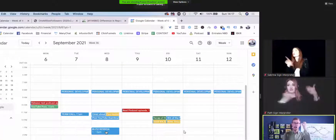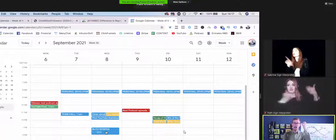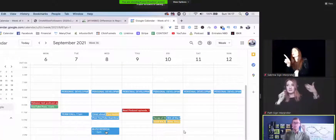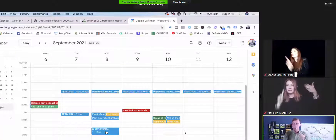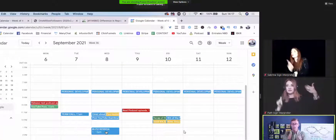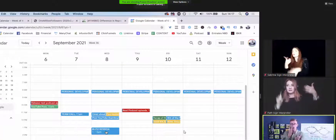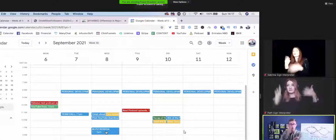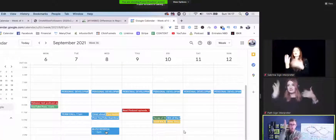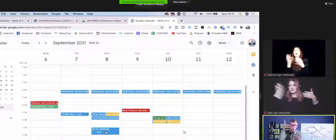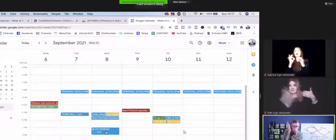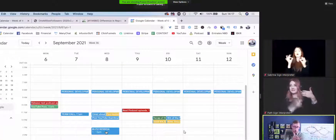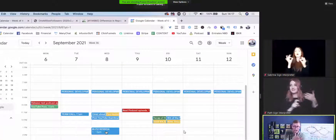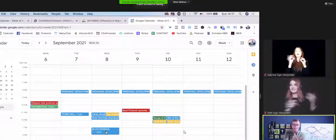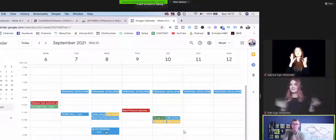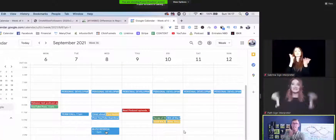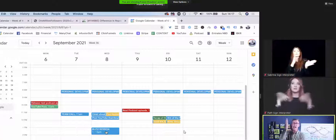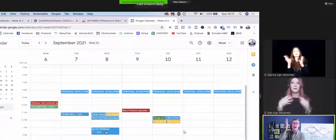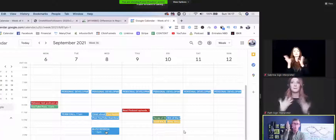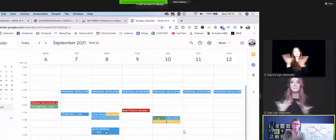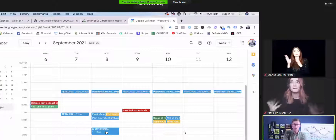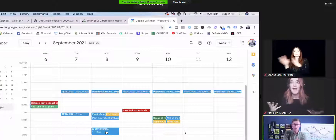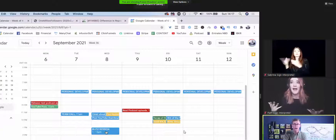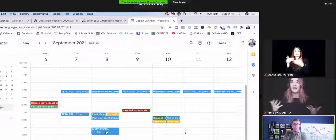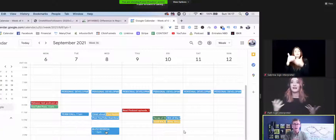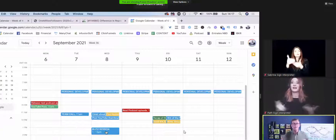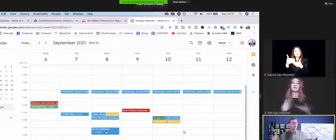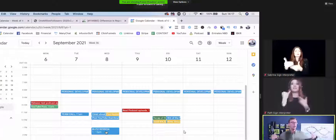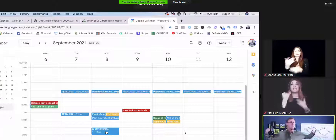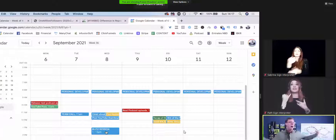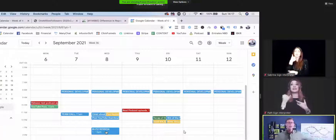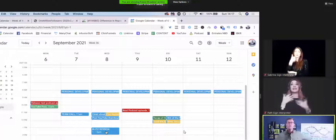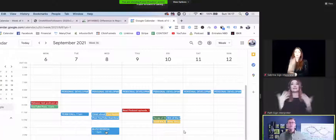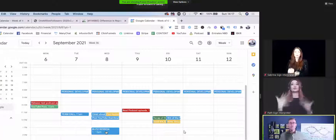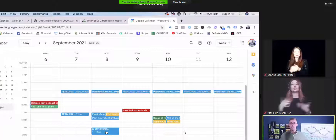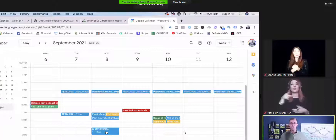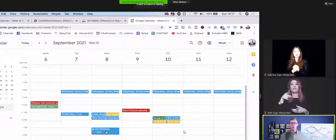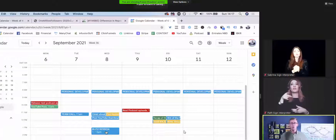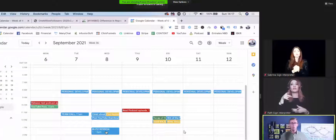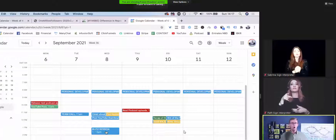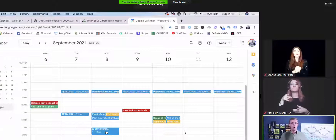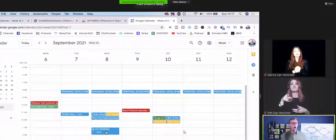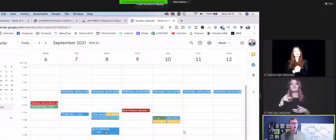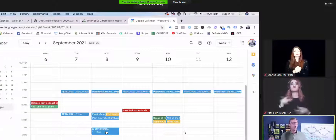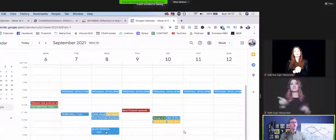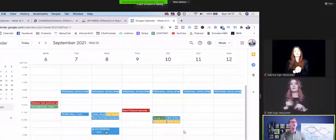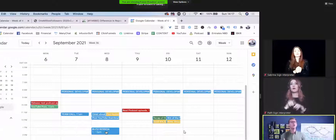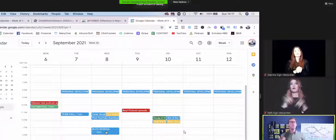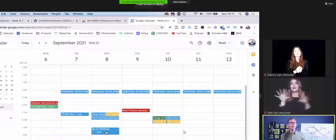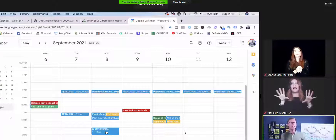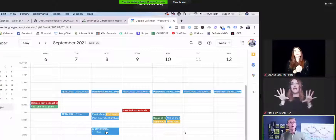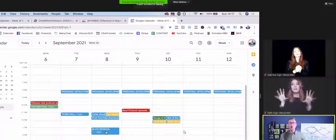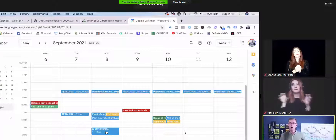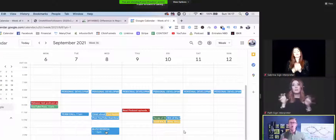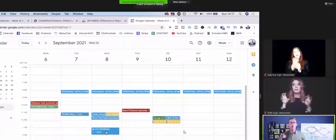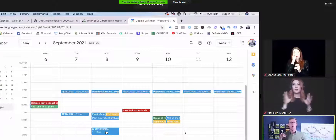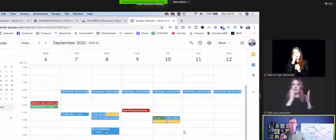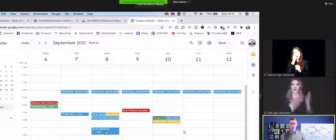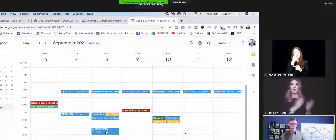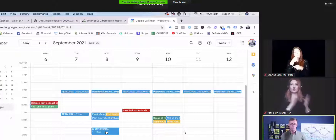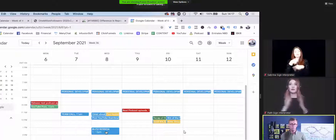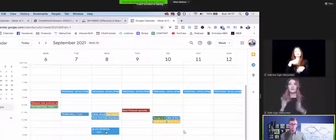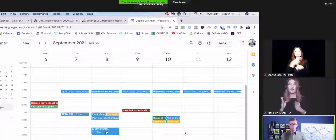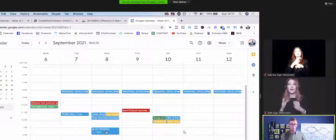and make sure you do one activity at one time. If you do 5 different things in one go, you will not